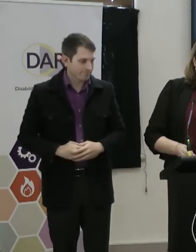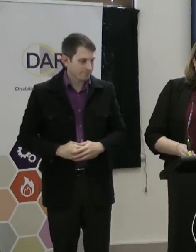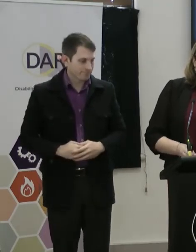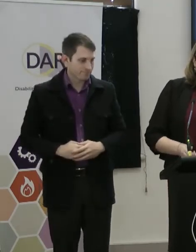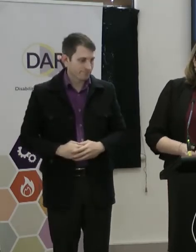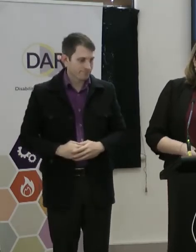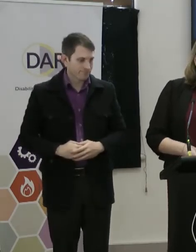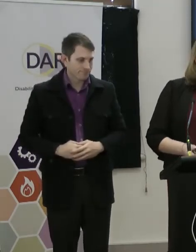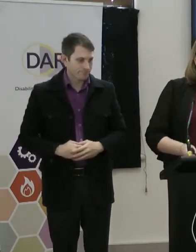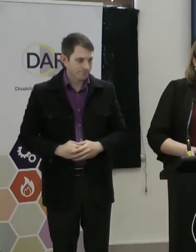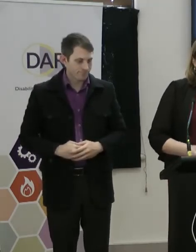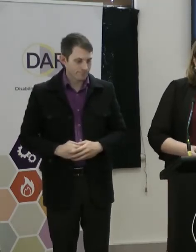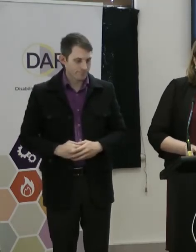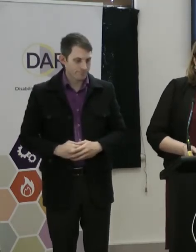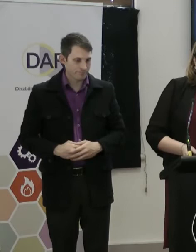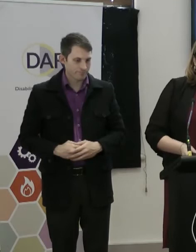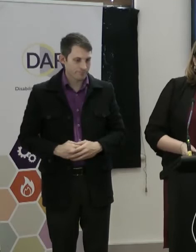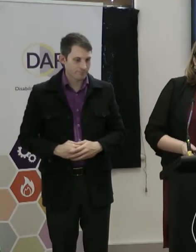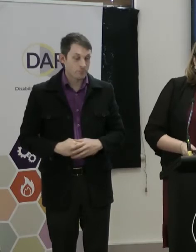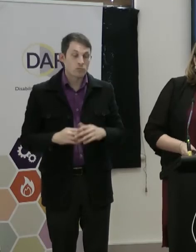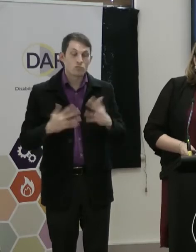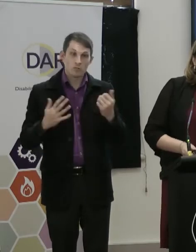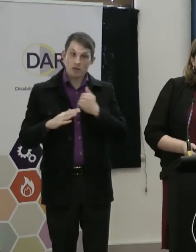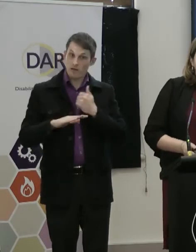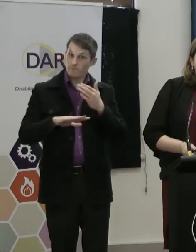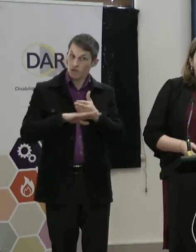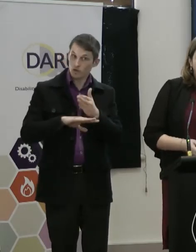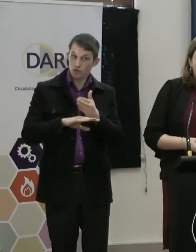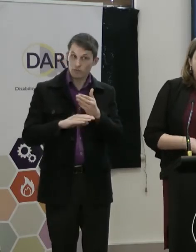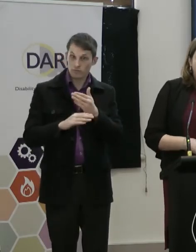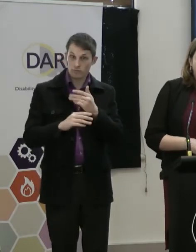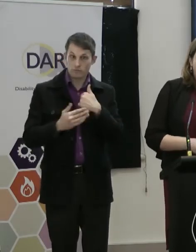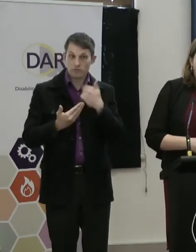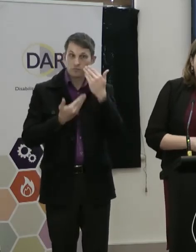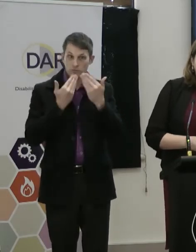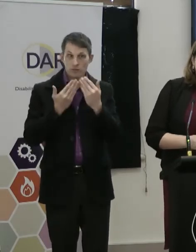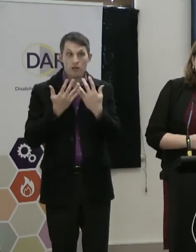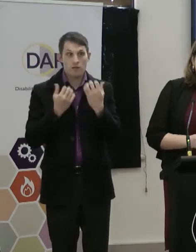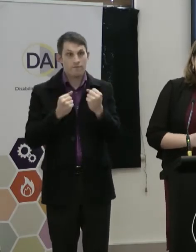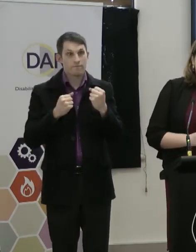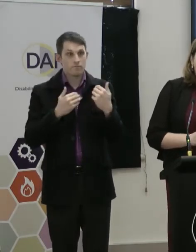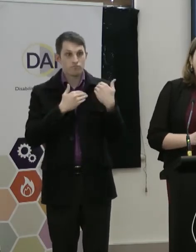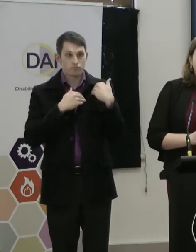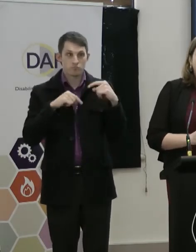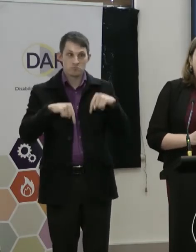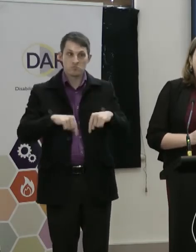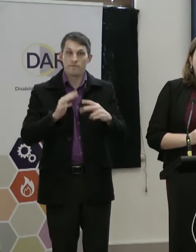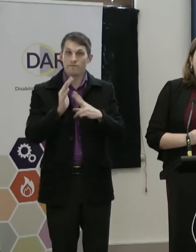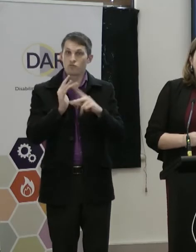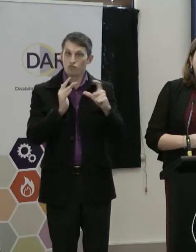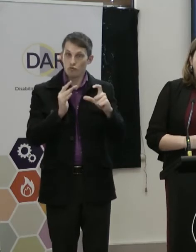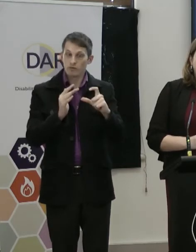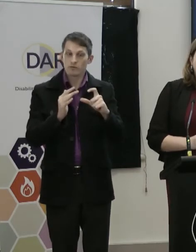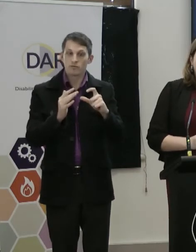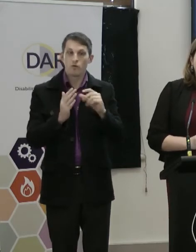Each of those functions, with the exception of registration, each of those functions I've described are undertaken here in the Victorian office. And then together in